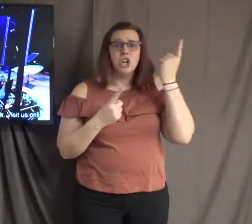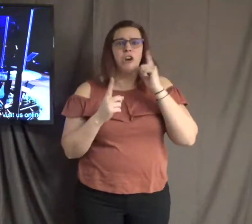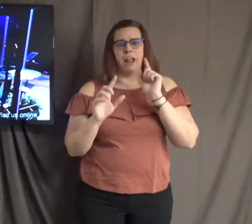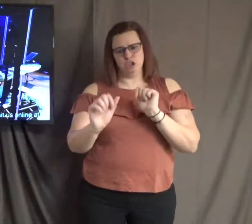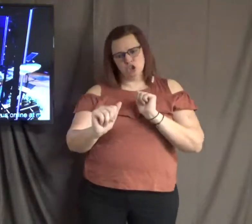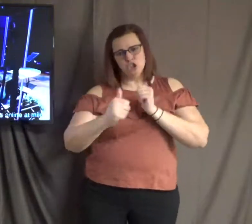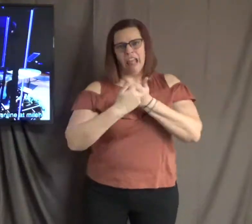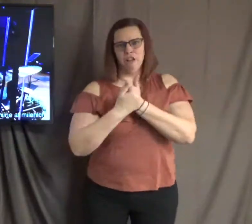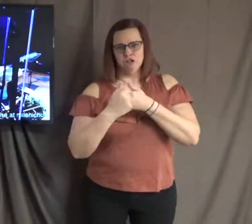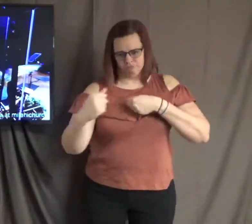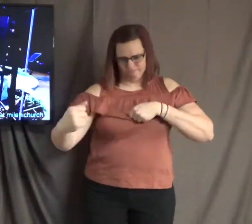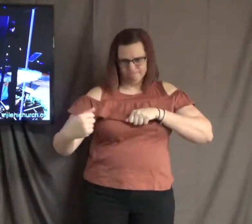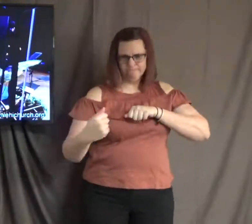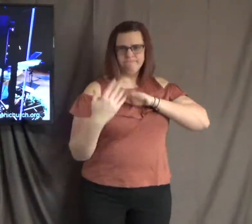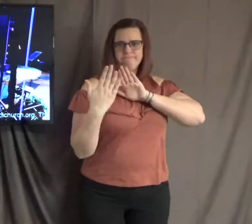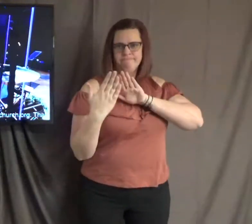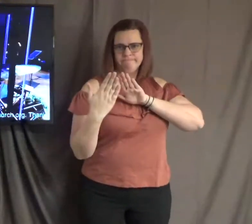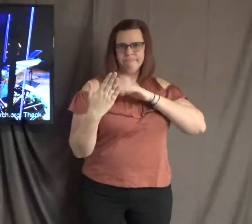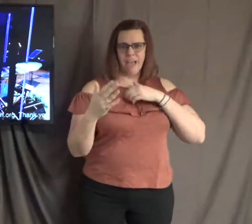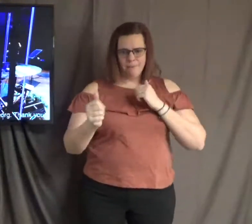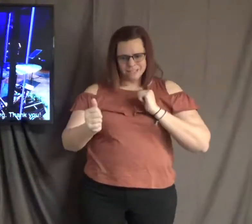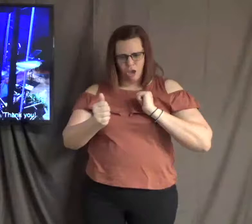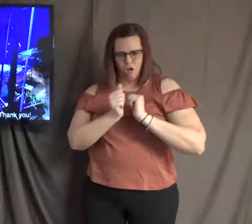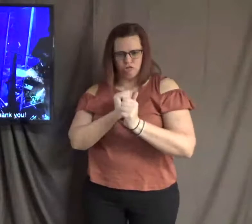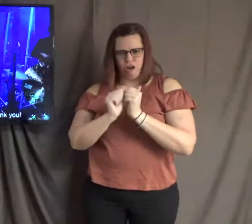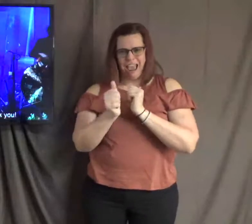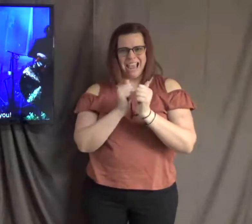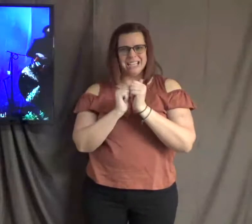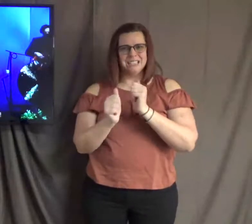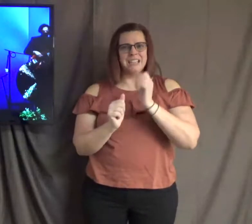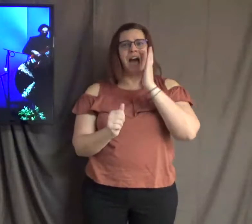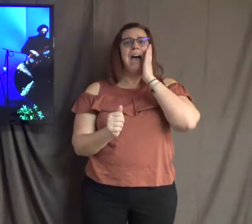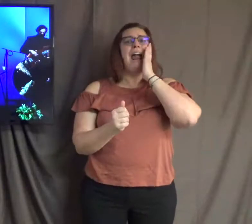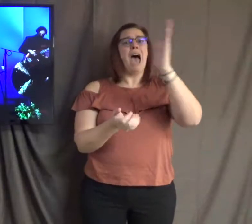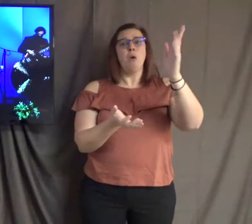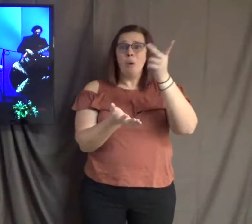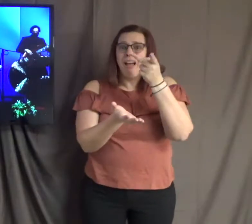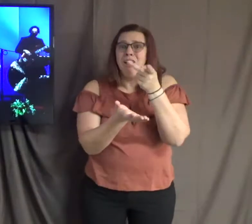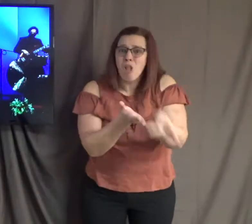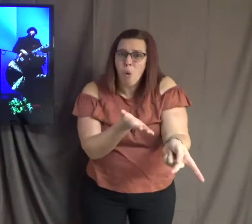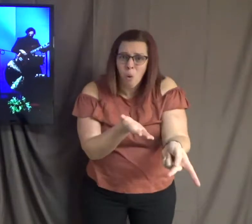in the face of the human race, and I ain't gonna lose.